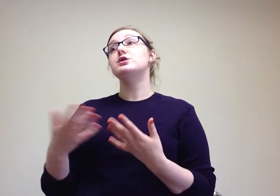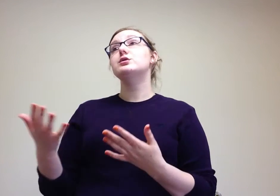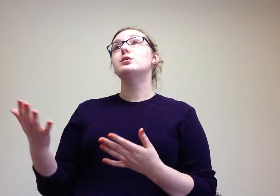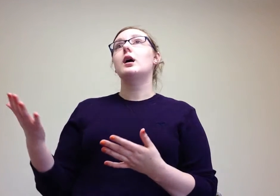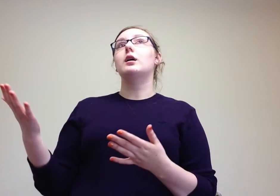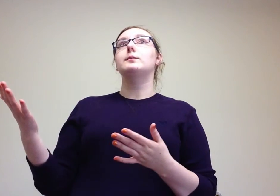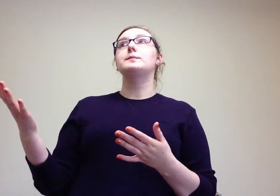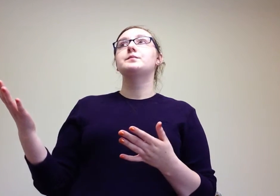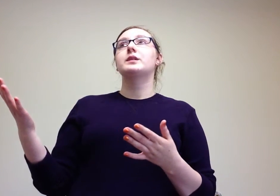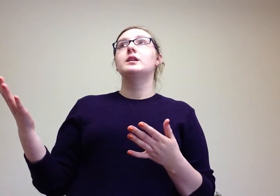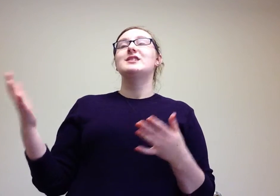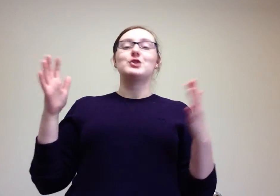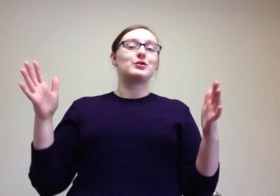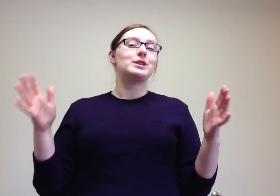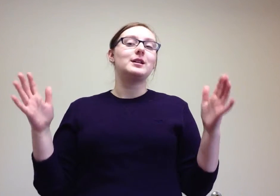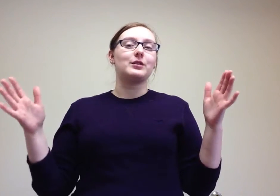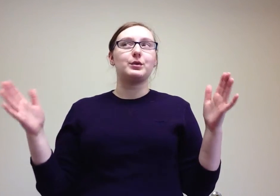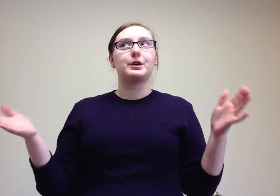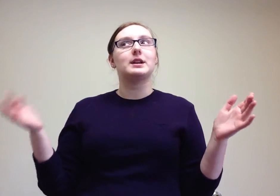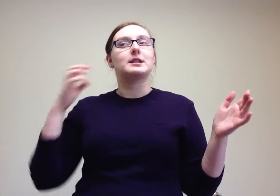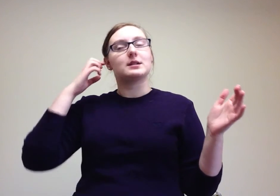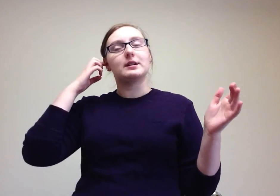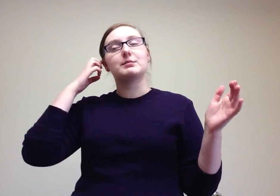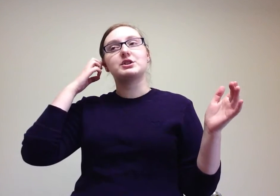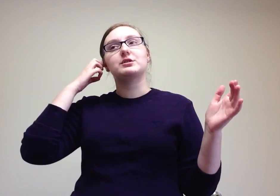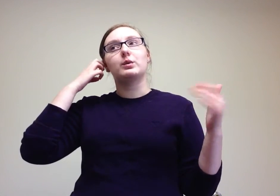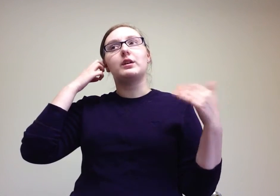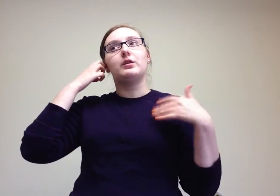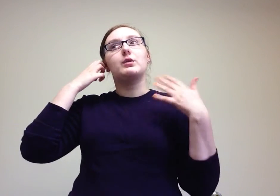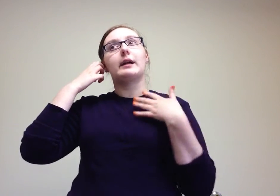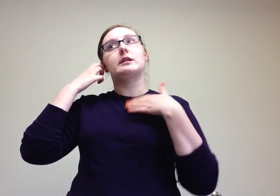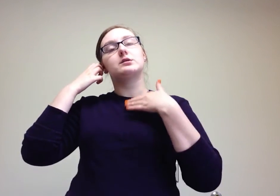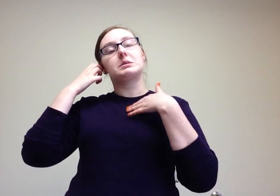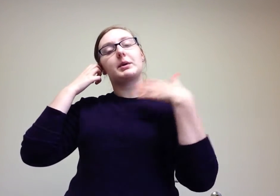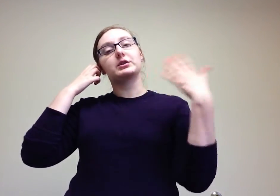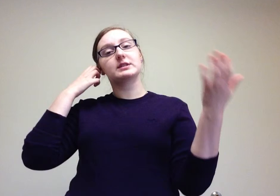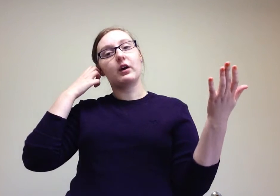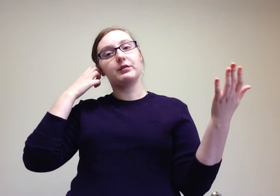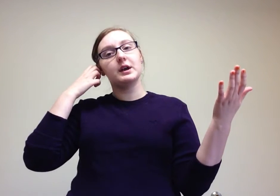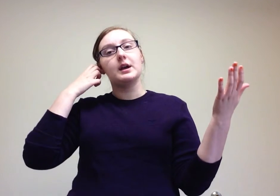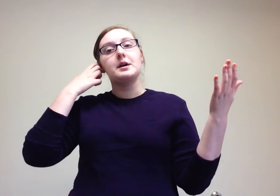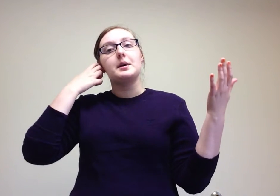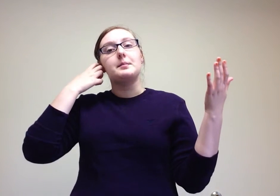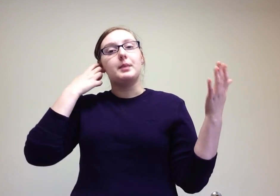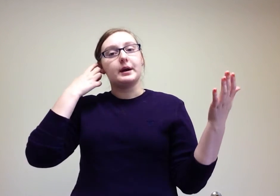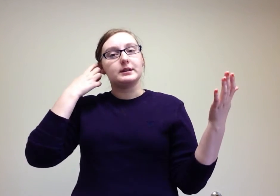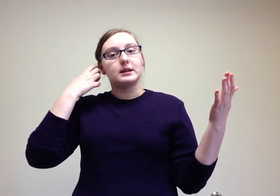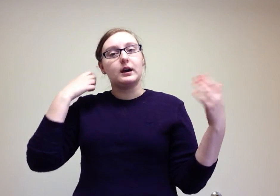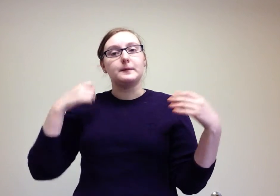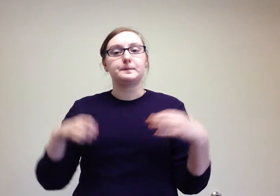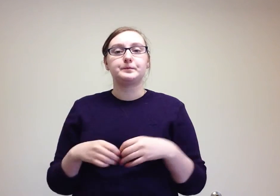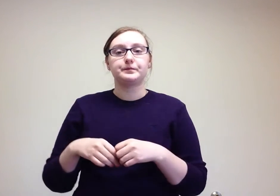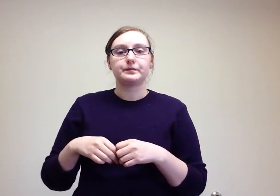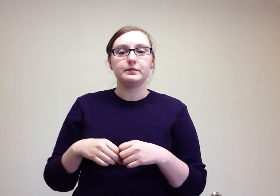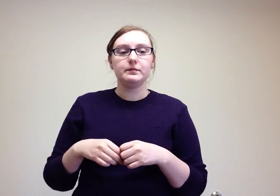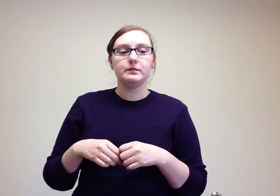you. Generally not the full 30 days, not as much as it would if you had consumed the pot yourself, but